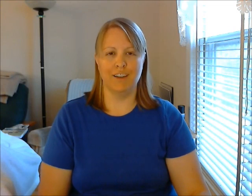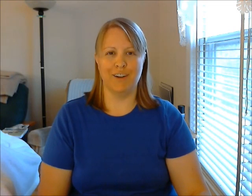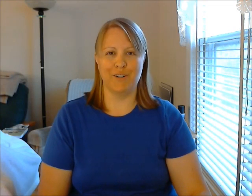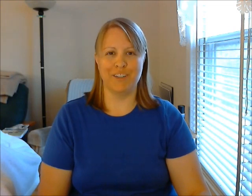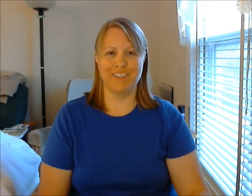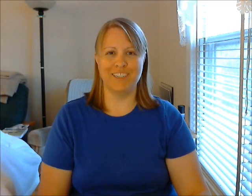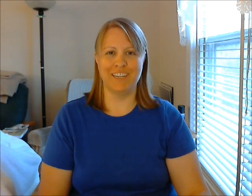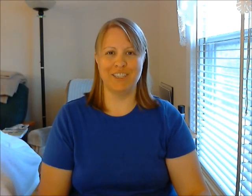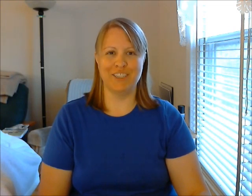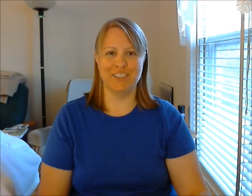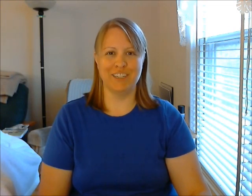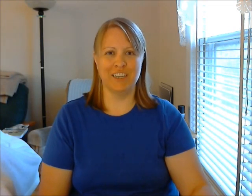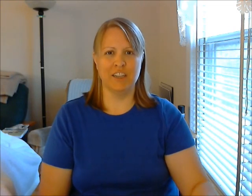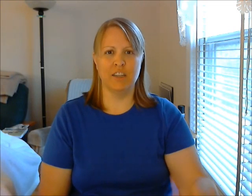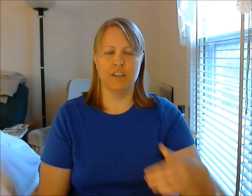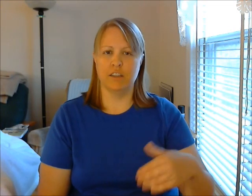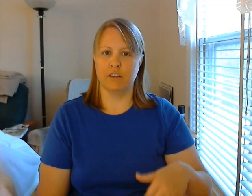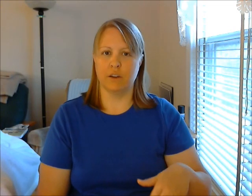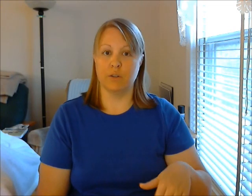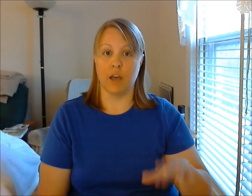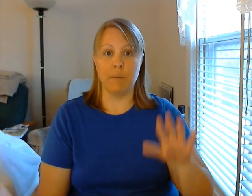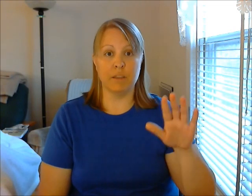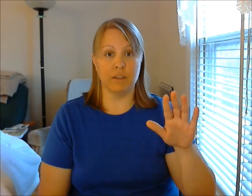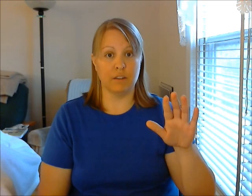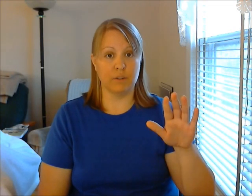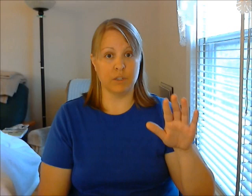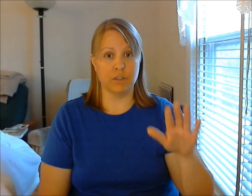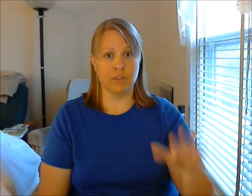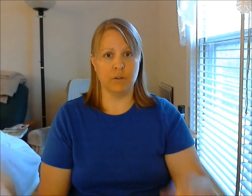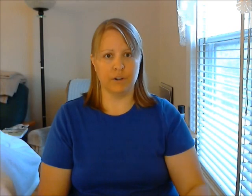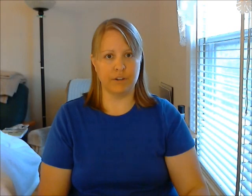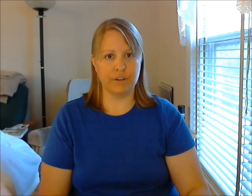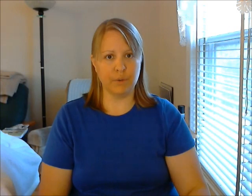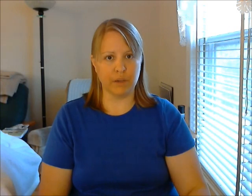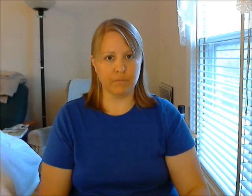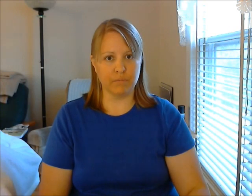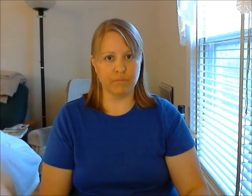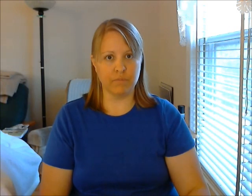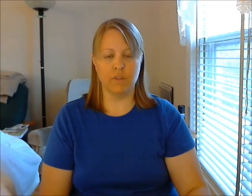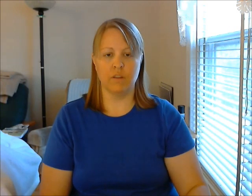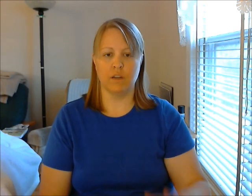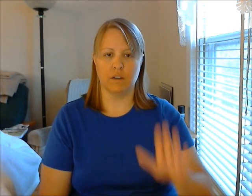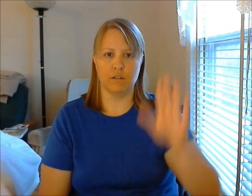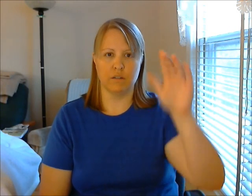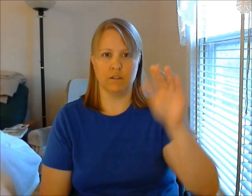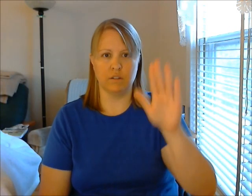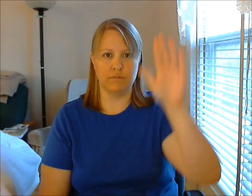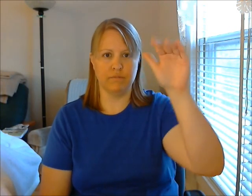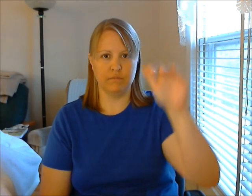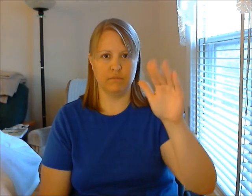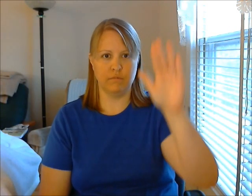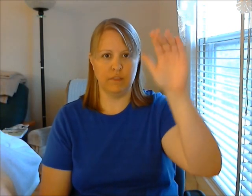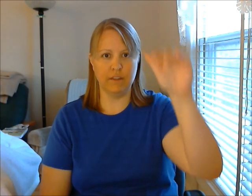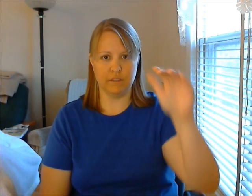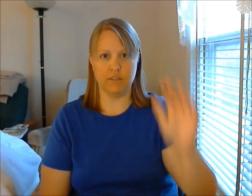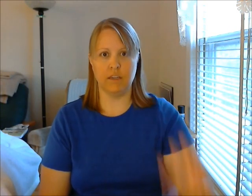our intonation goes up at the end of a question. Where are you going? kind of a little lilt at the end